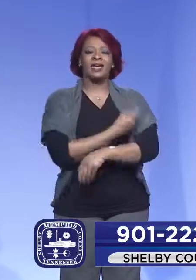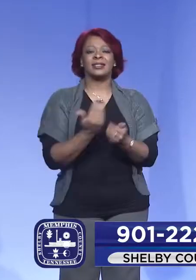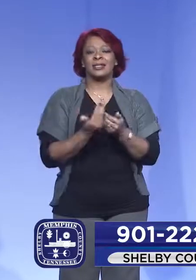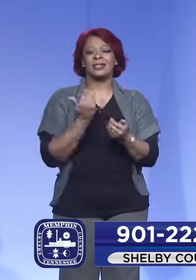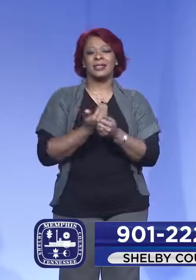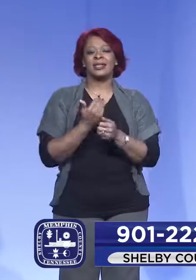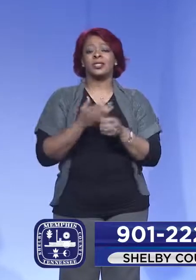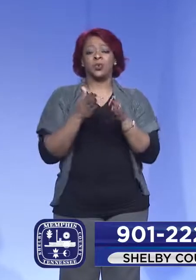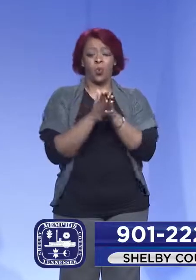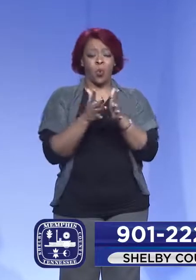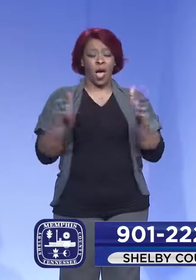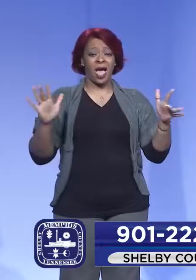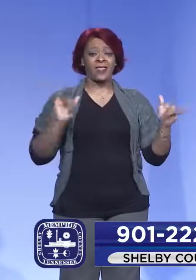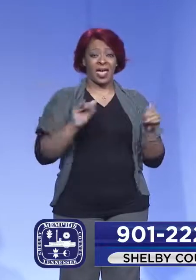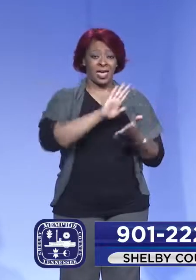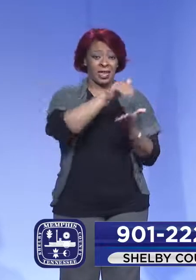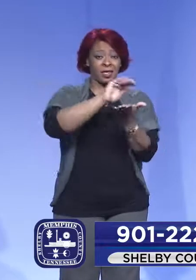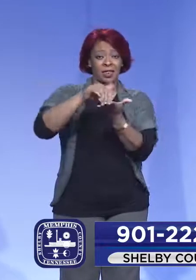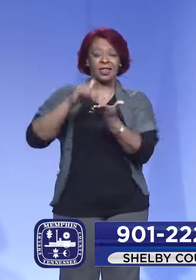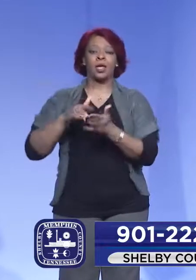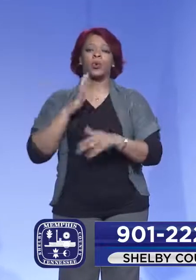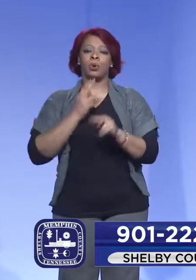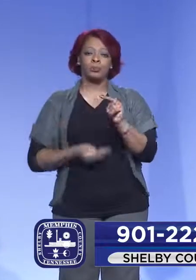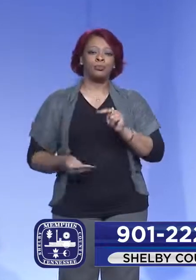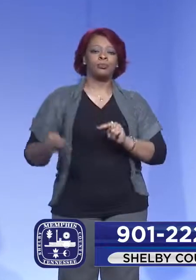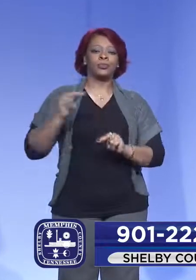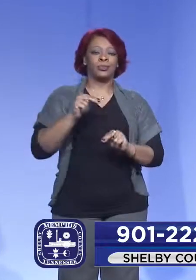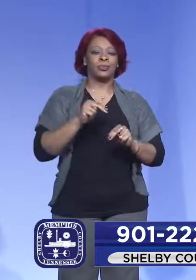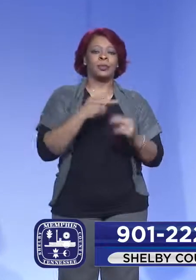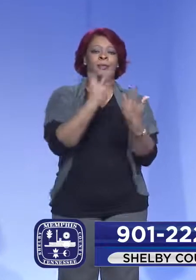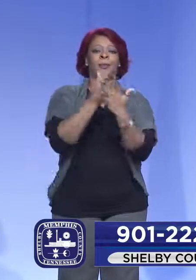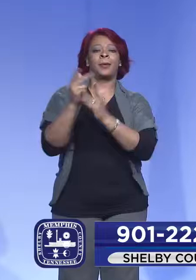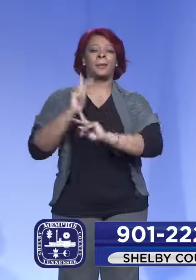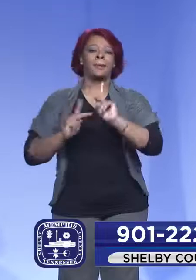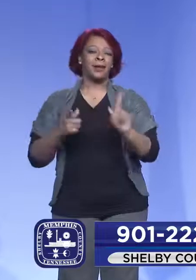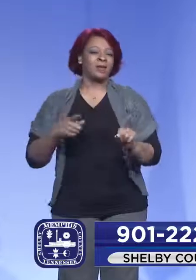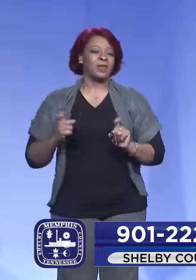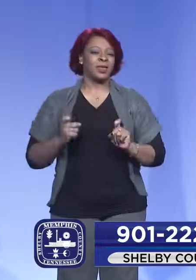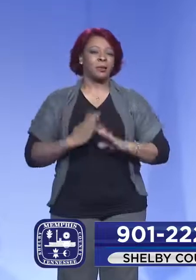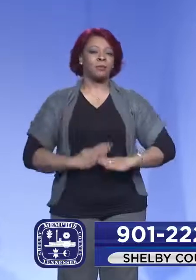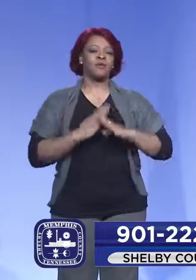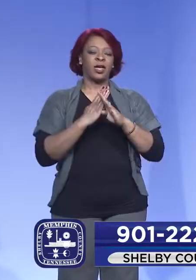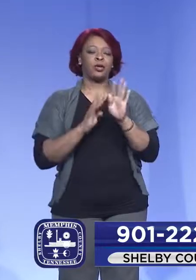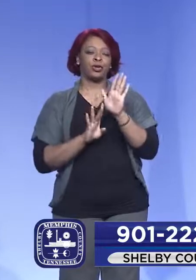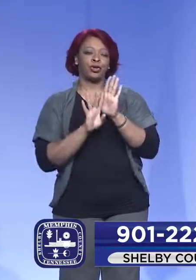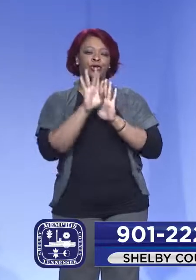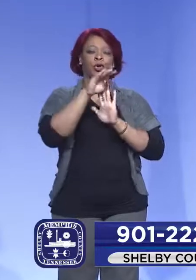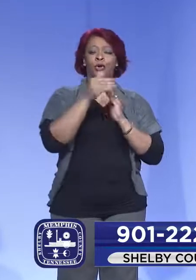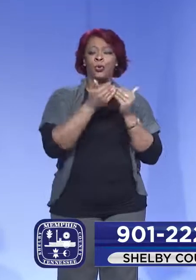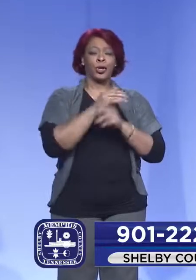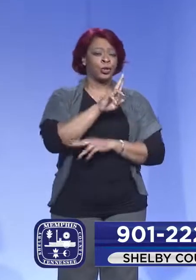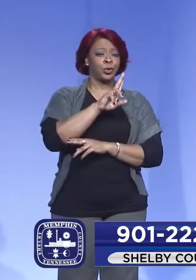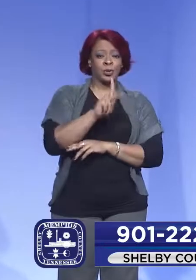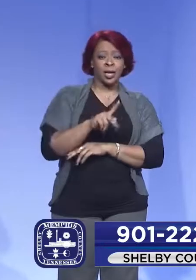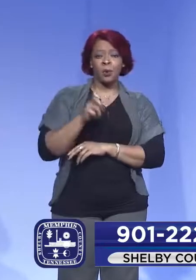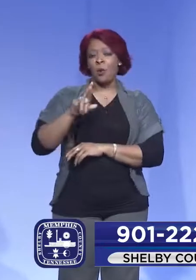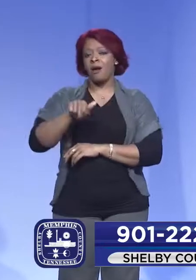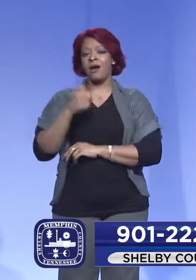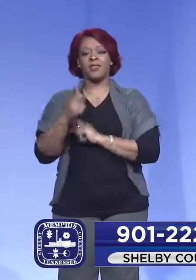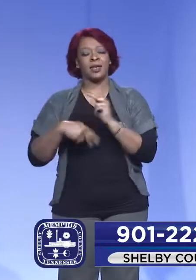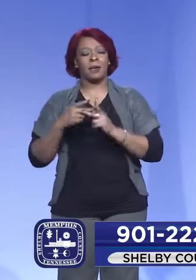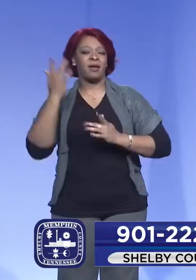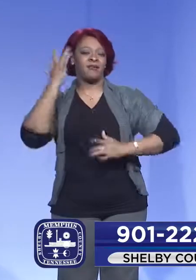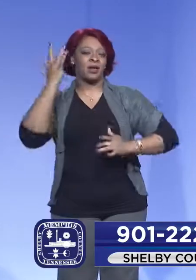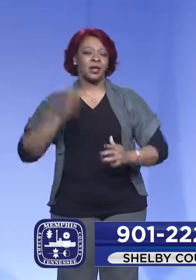actually widening that distribution will help us scale up more quickly so that we can prevent surges, whether it's the UK strain or any other